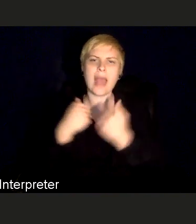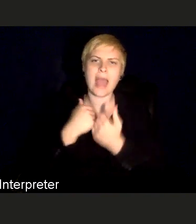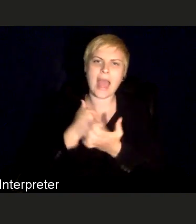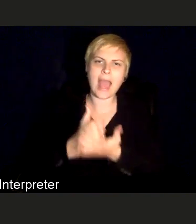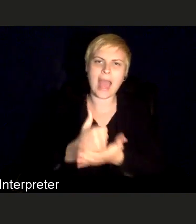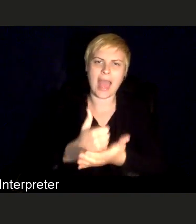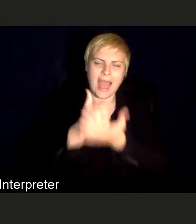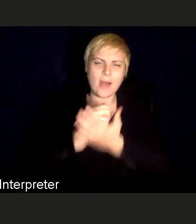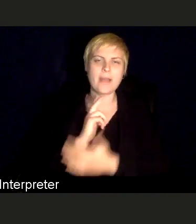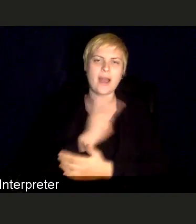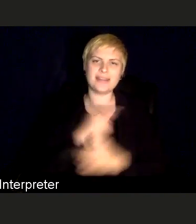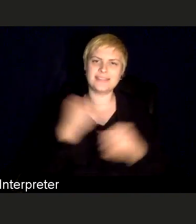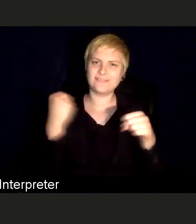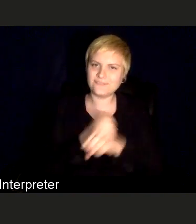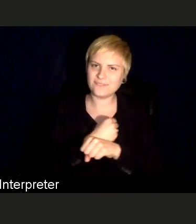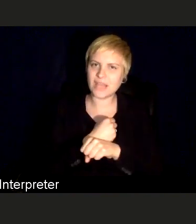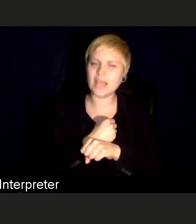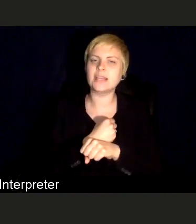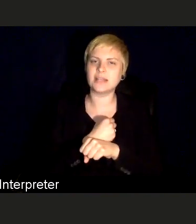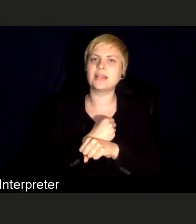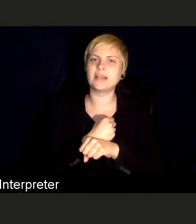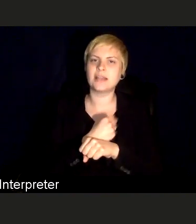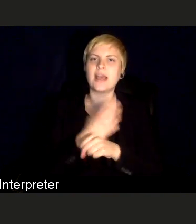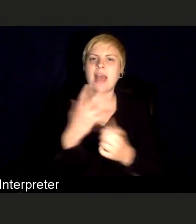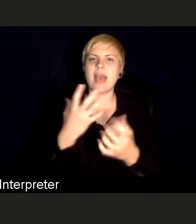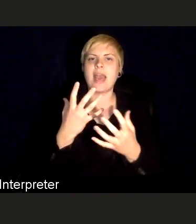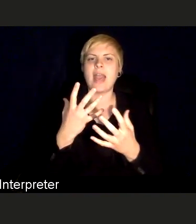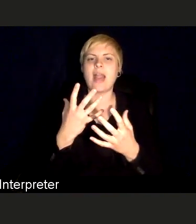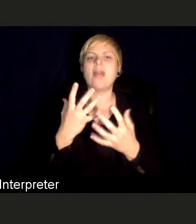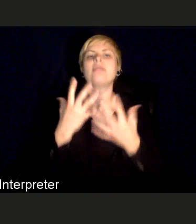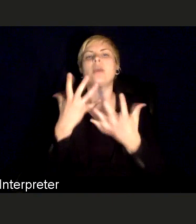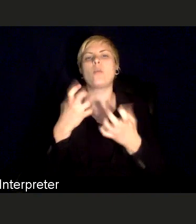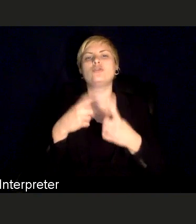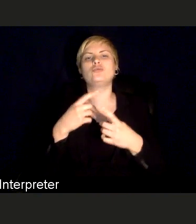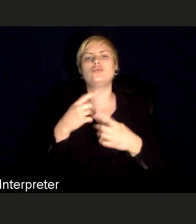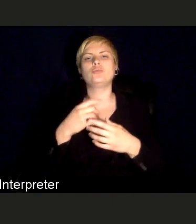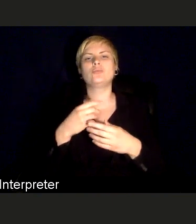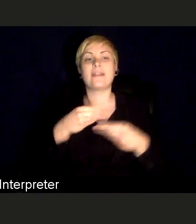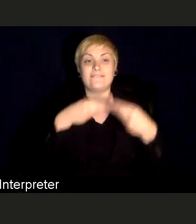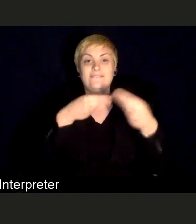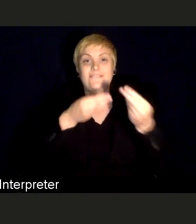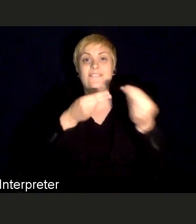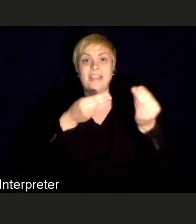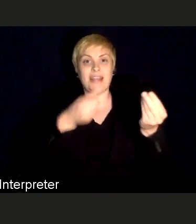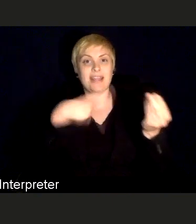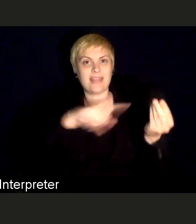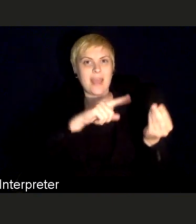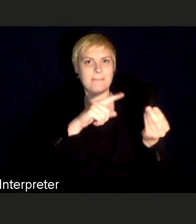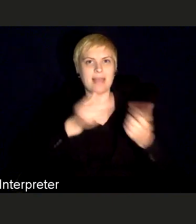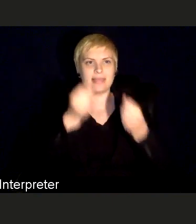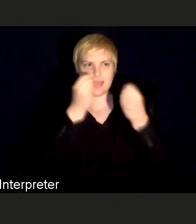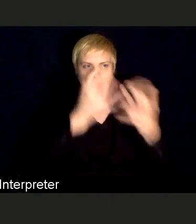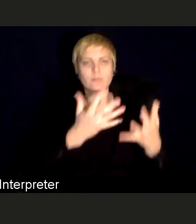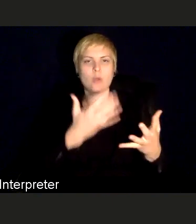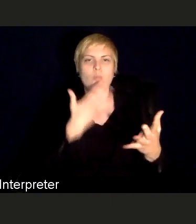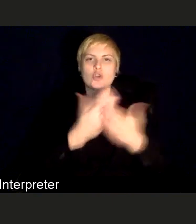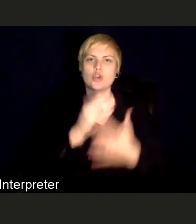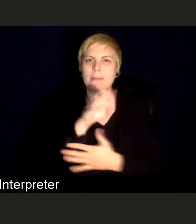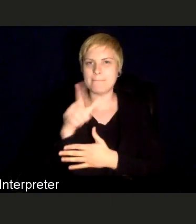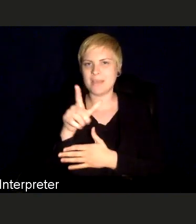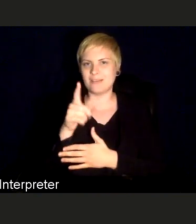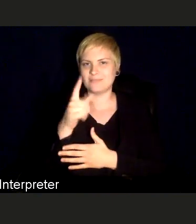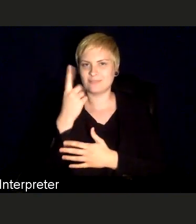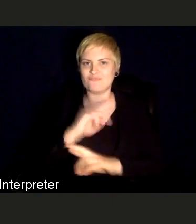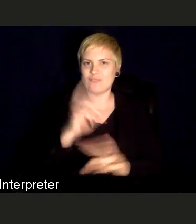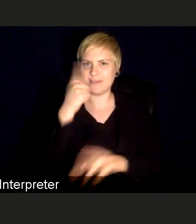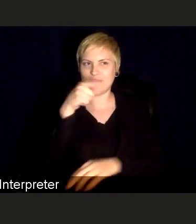members and let them know that a good meal is coming their way. So a grassroots effort has come up through our restaurant